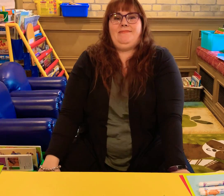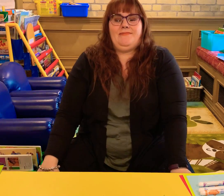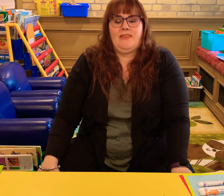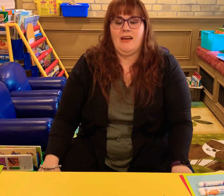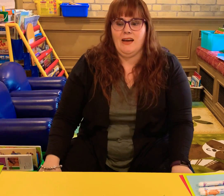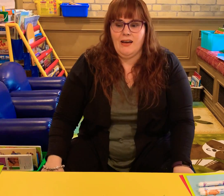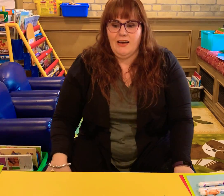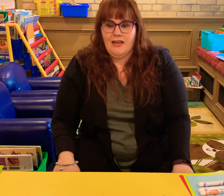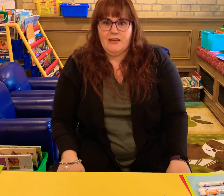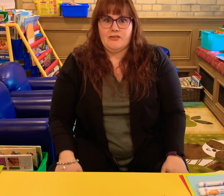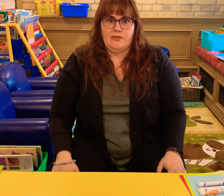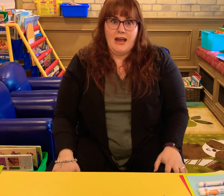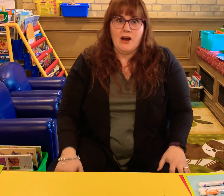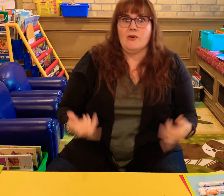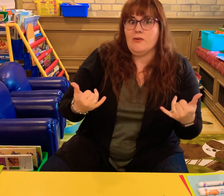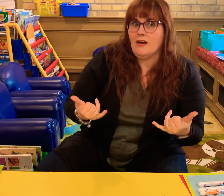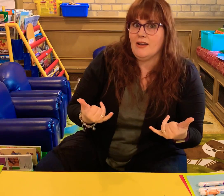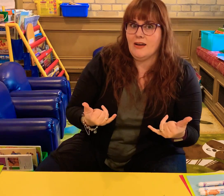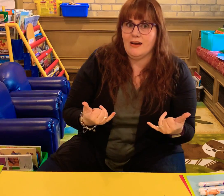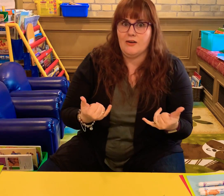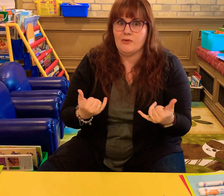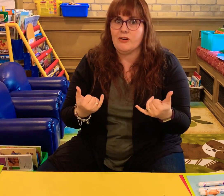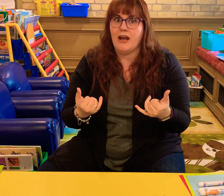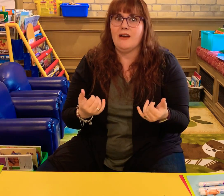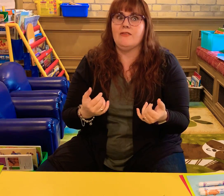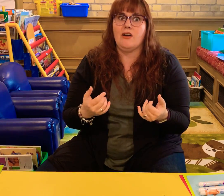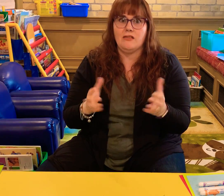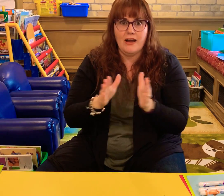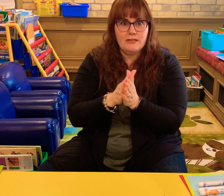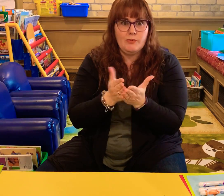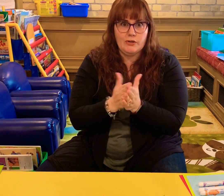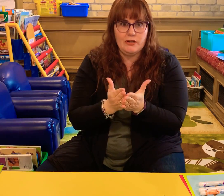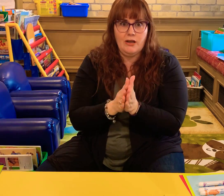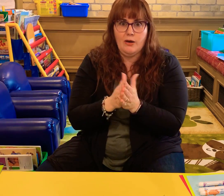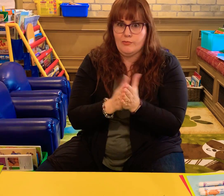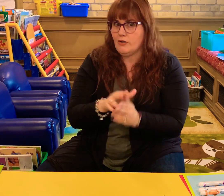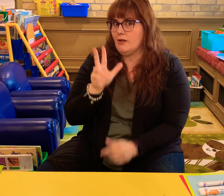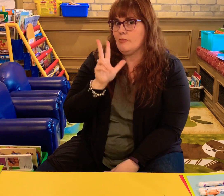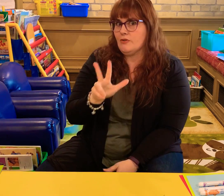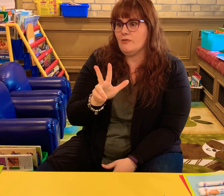Yay! So now we're going to have our last book, book number three.